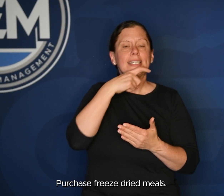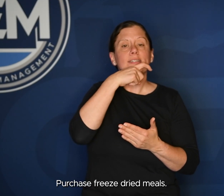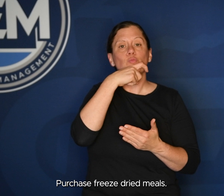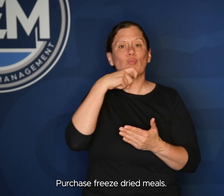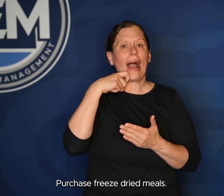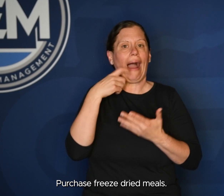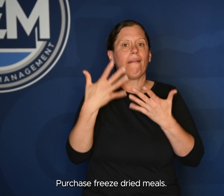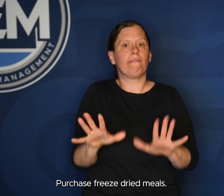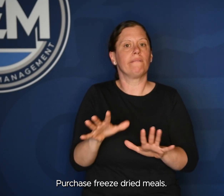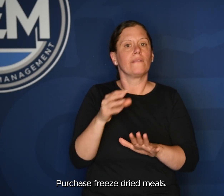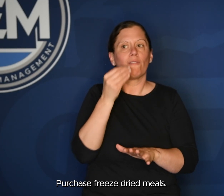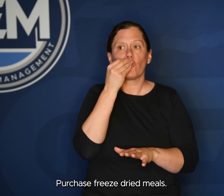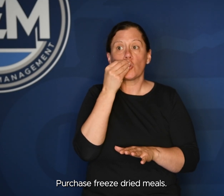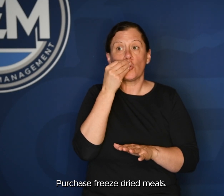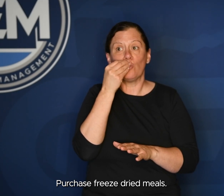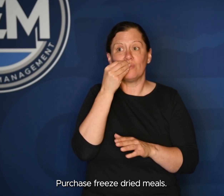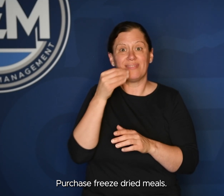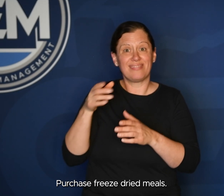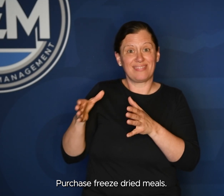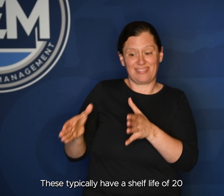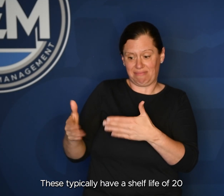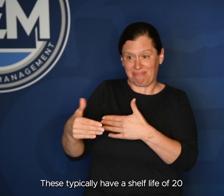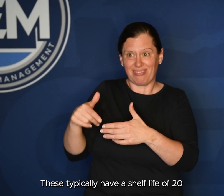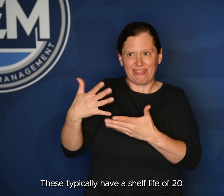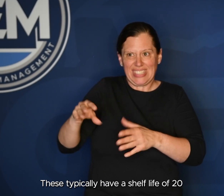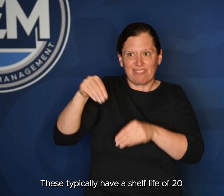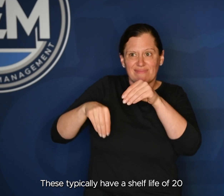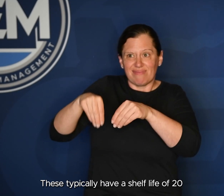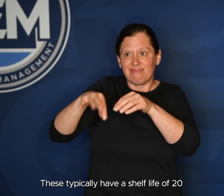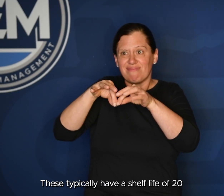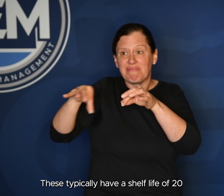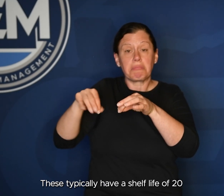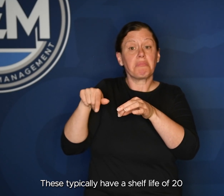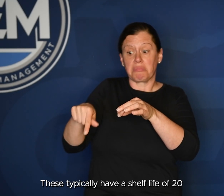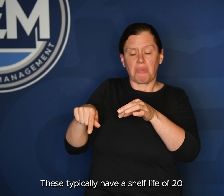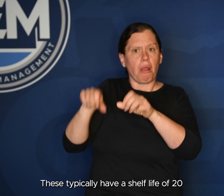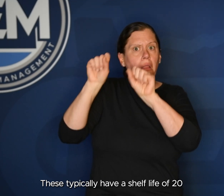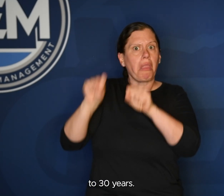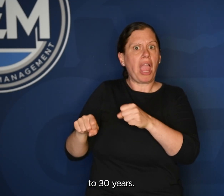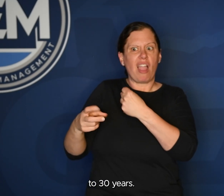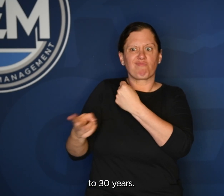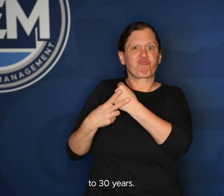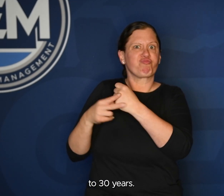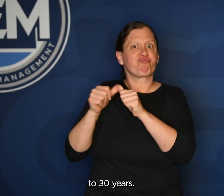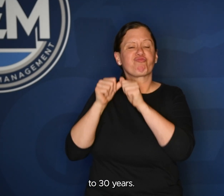Purchase freeze-dried meals. These typically have a shelf life of 20 to 30 years.